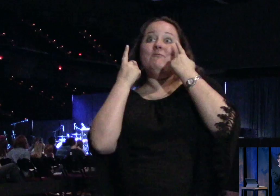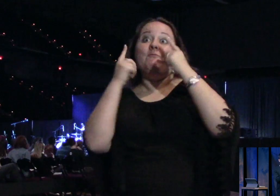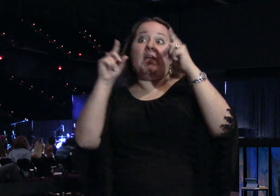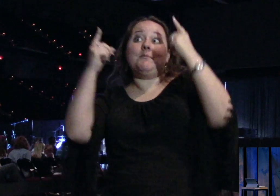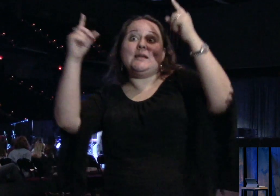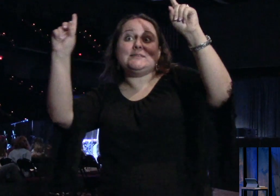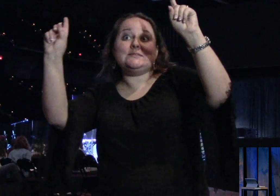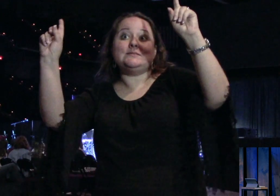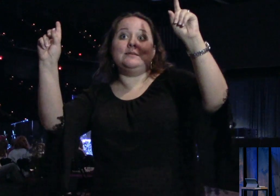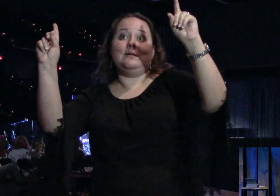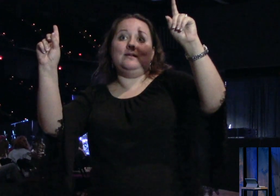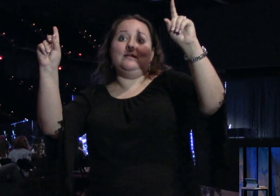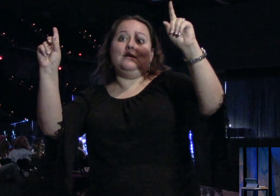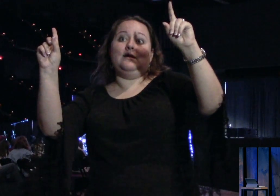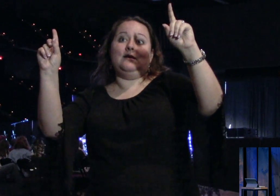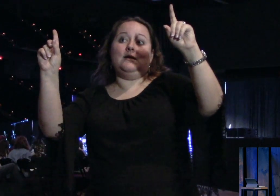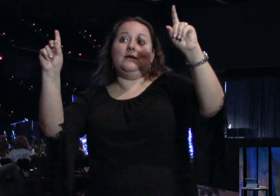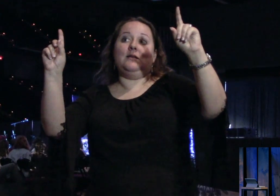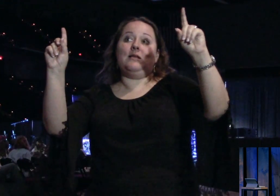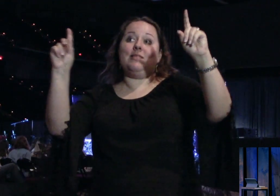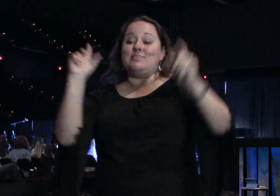even those who become somebodies